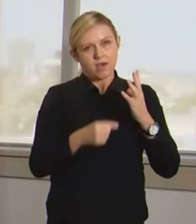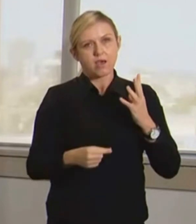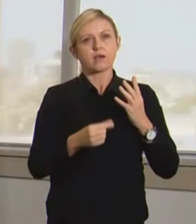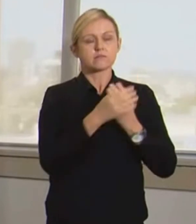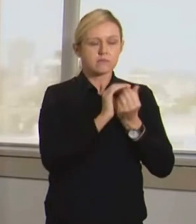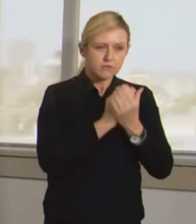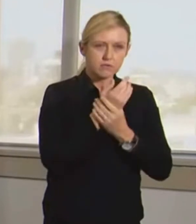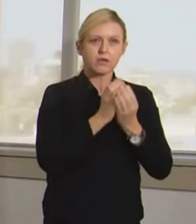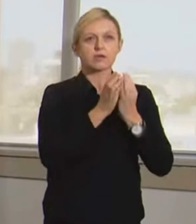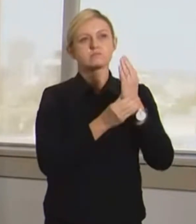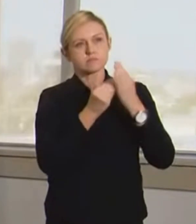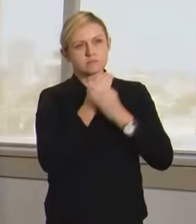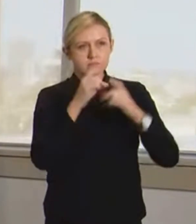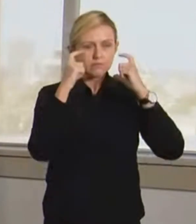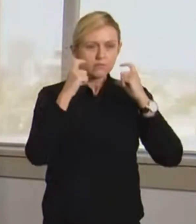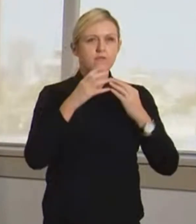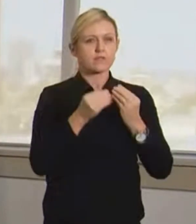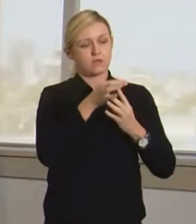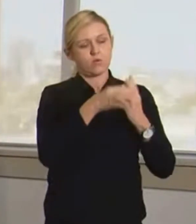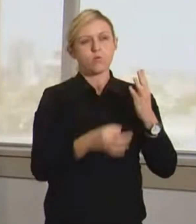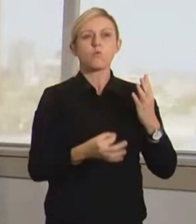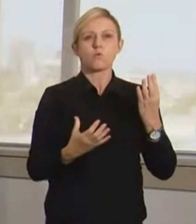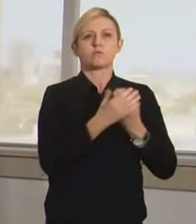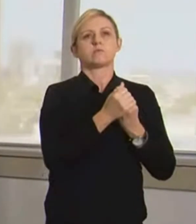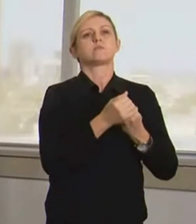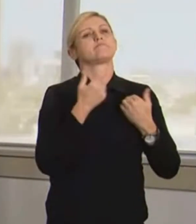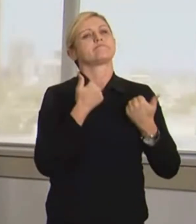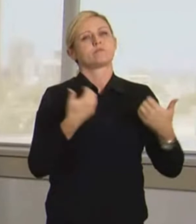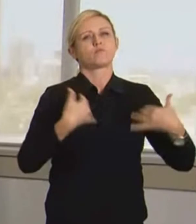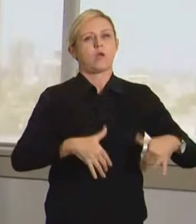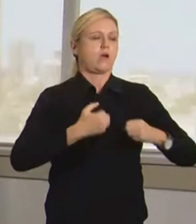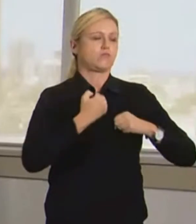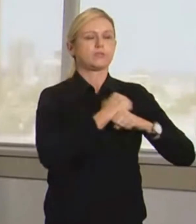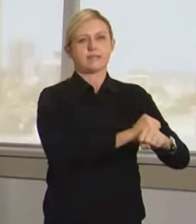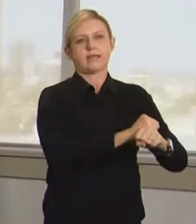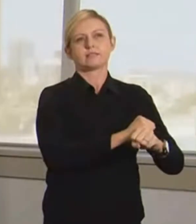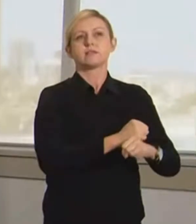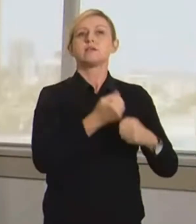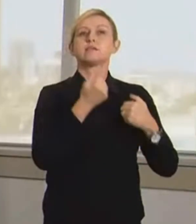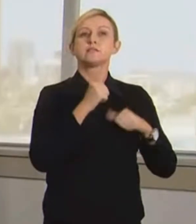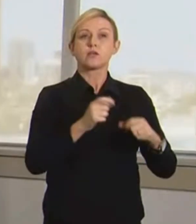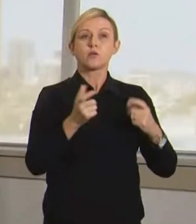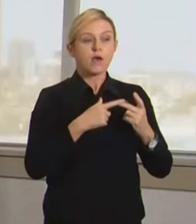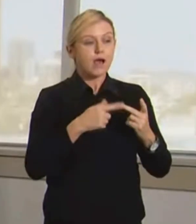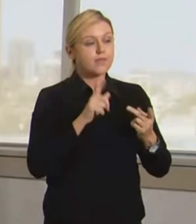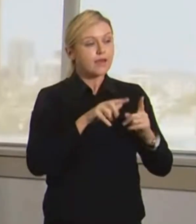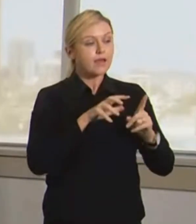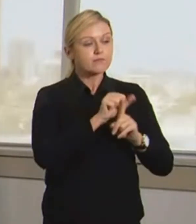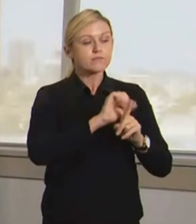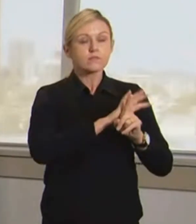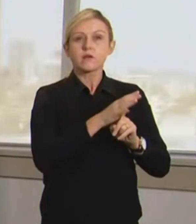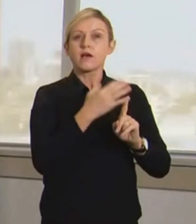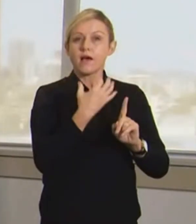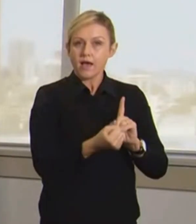it's a very high level of protection that we can put in place. We will still do the contact tracing, so if there's cases